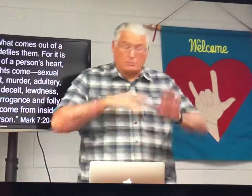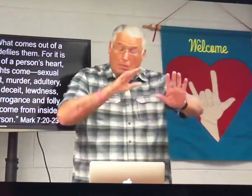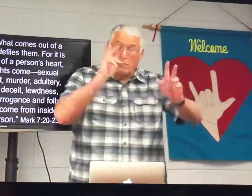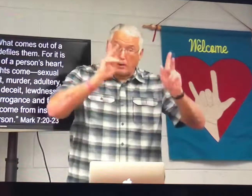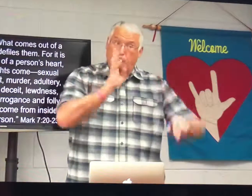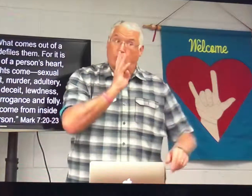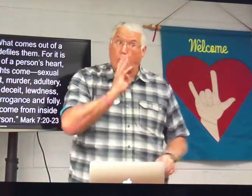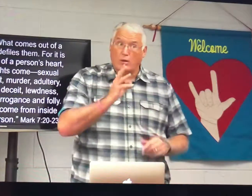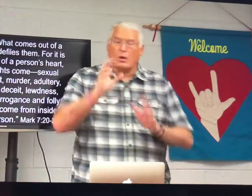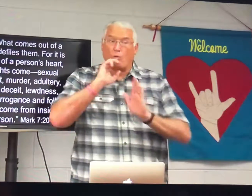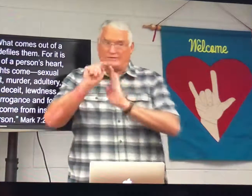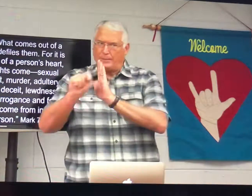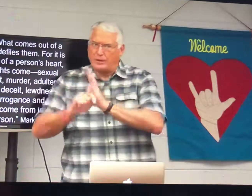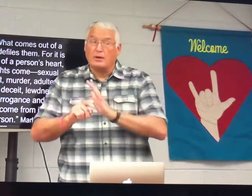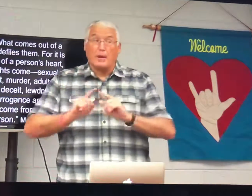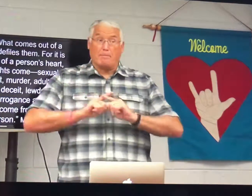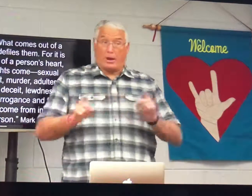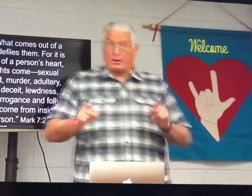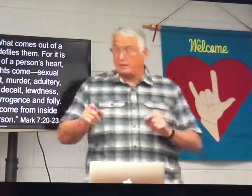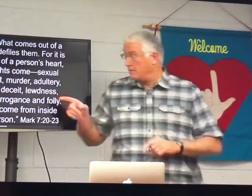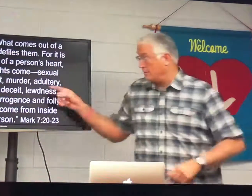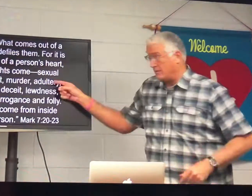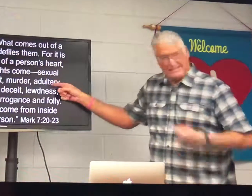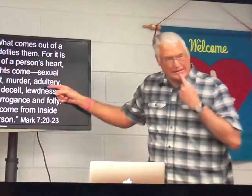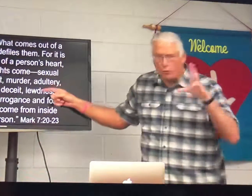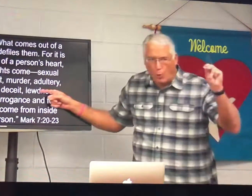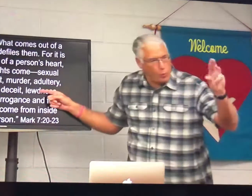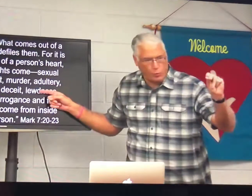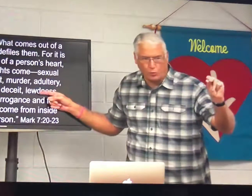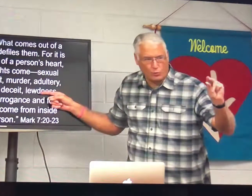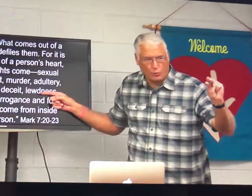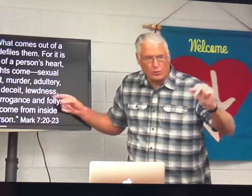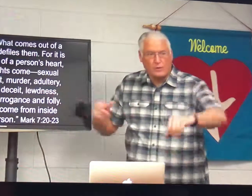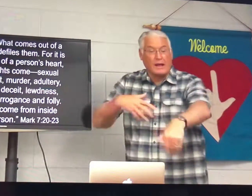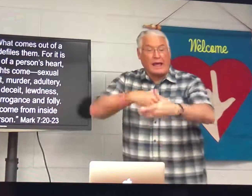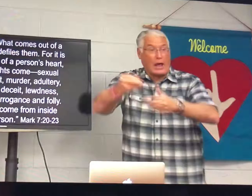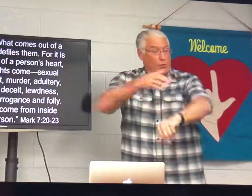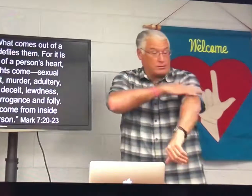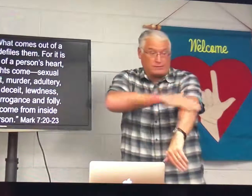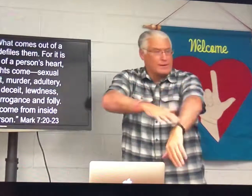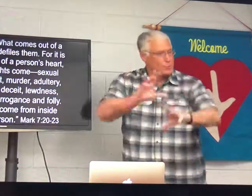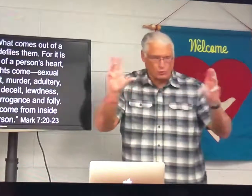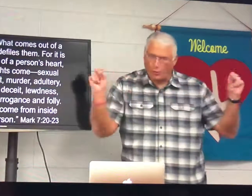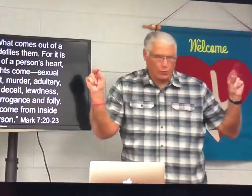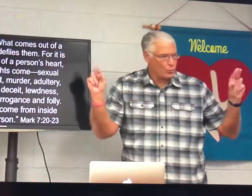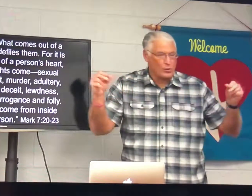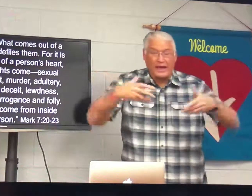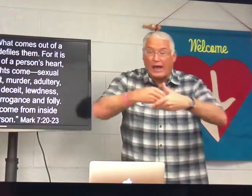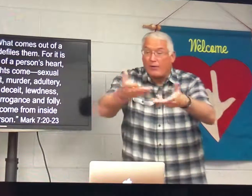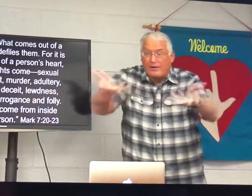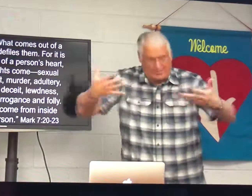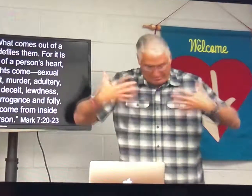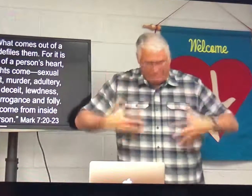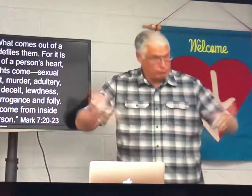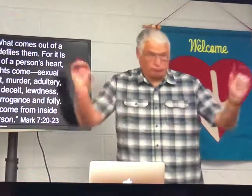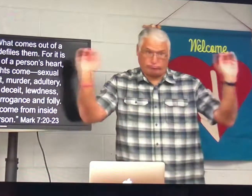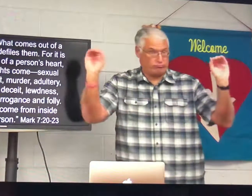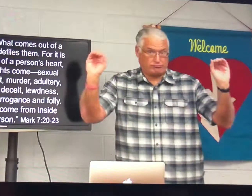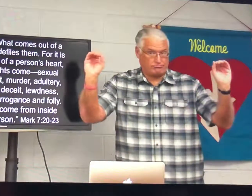Makes what it can difficult. you do? And there's ball 4. So with 2 outs, an infield single,